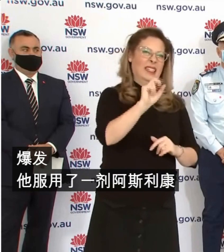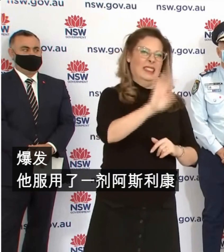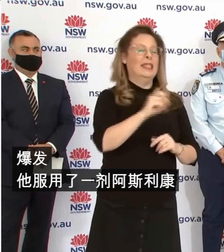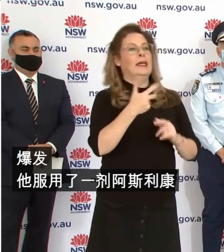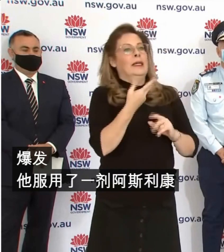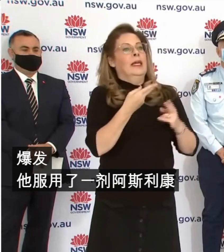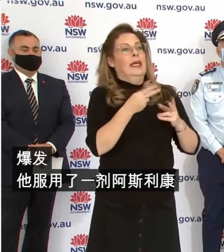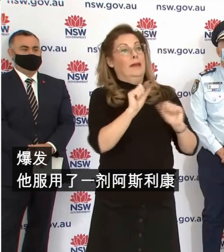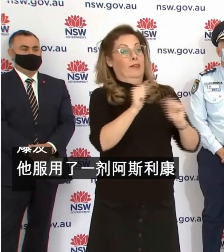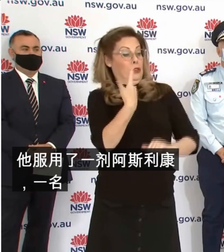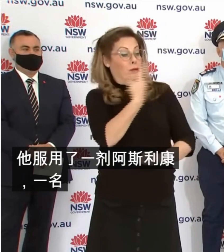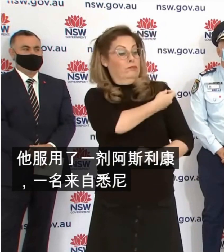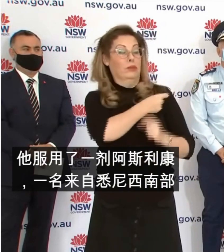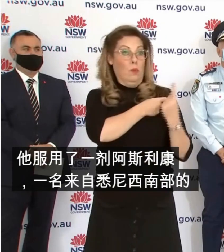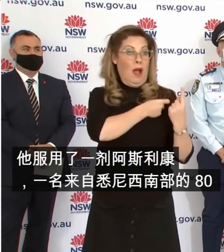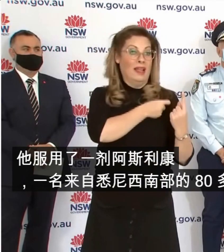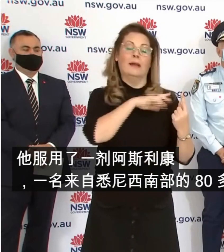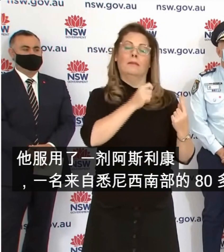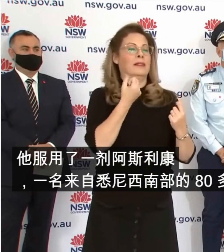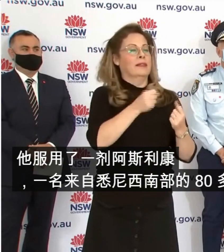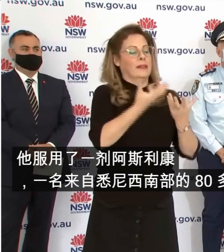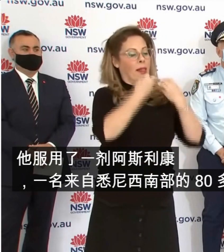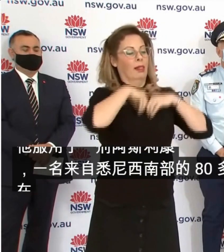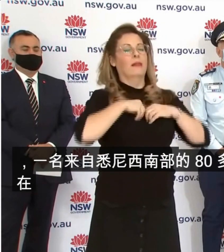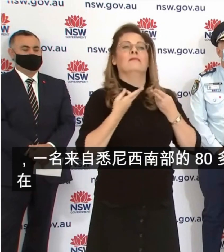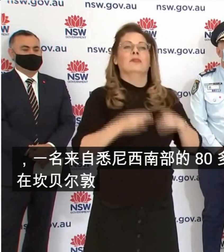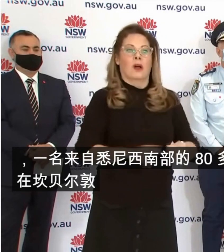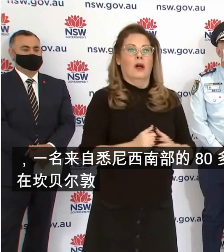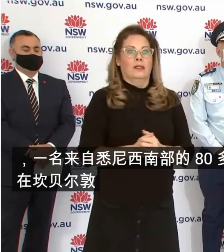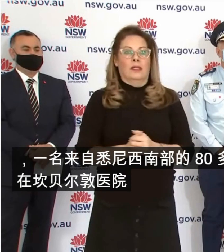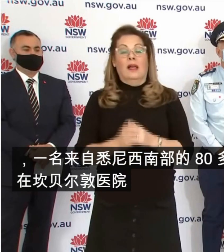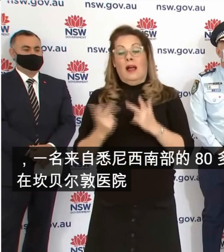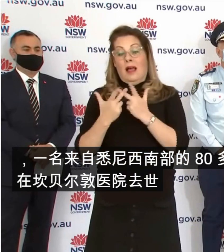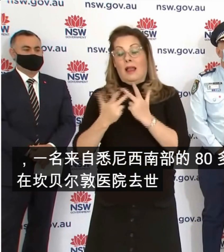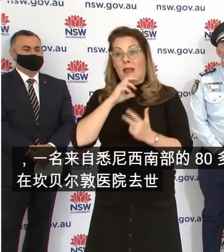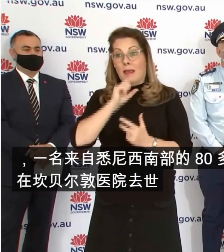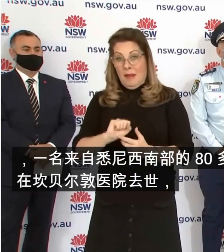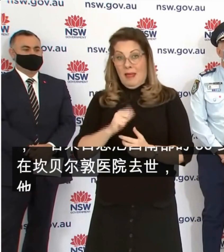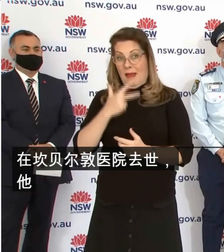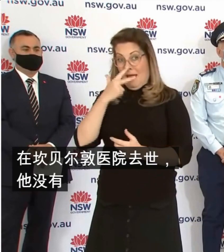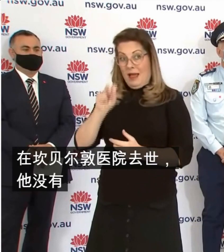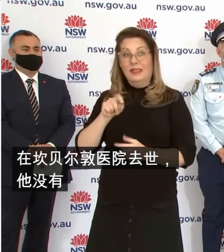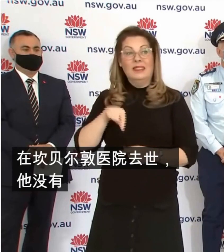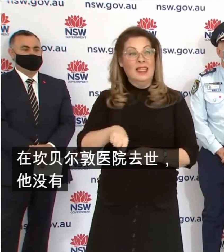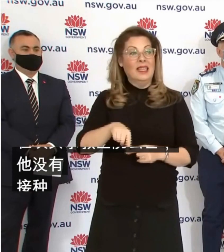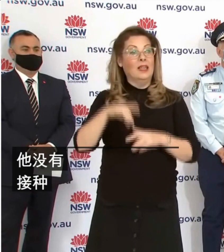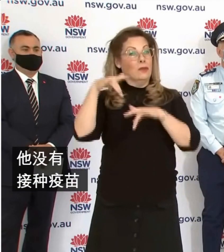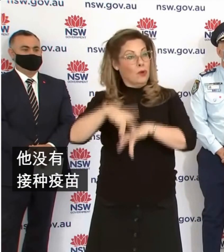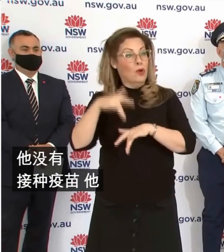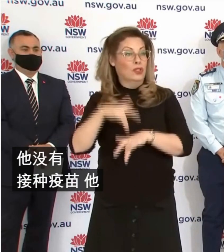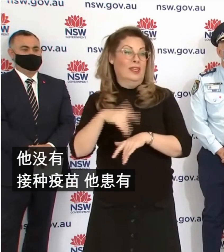dose of AstraZeneca. And a man in his 80s from southwestern Sydney died at Campbelltown Hospital and he was not